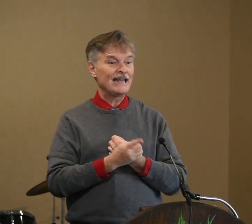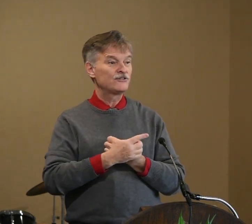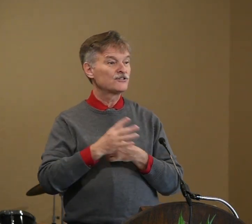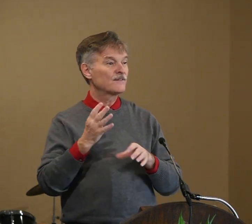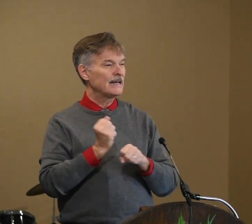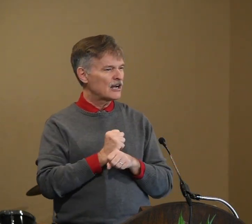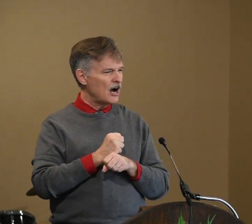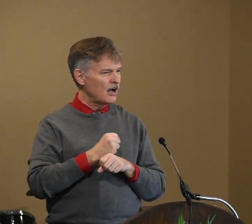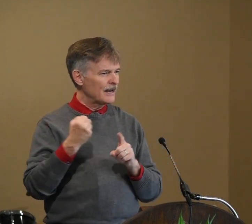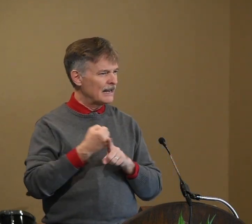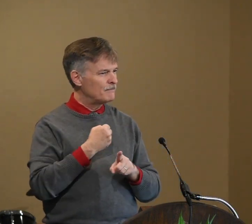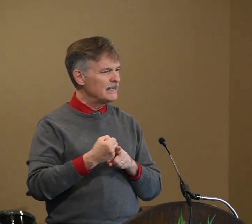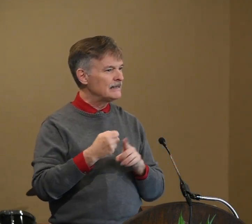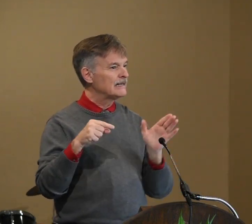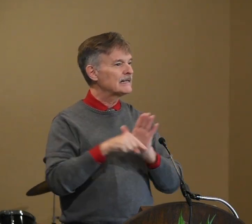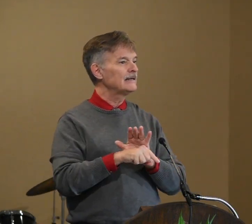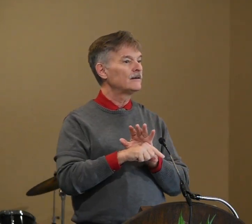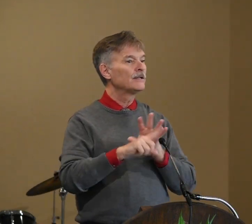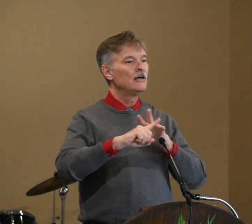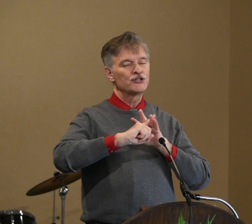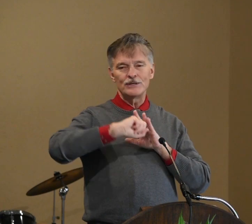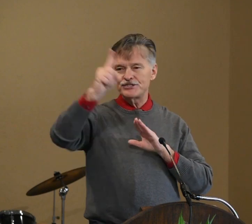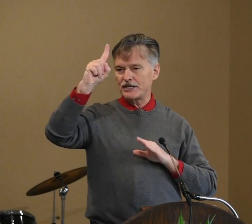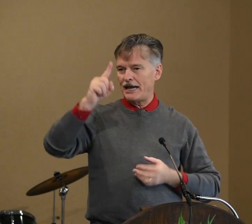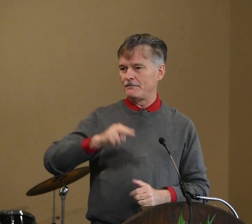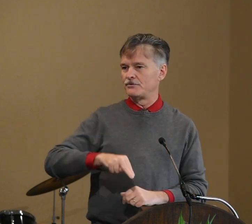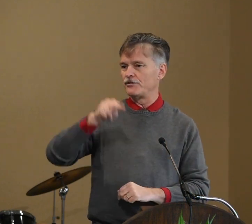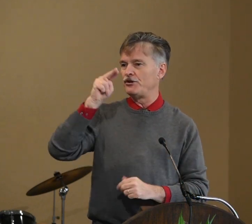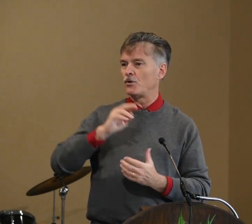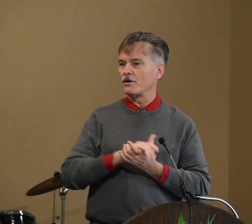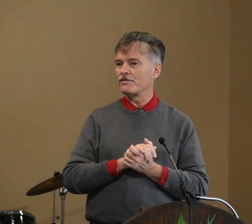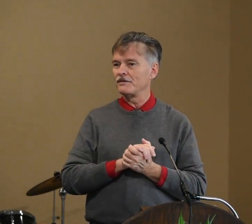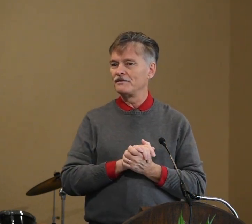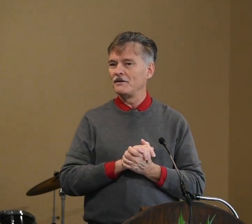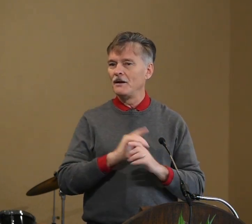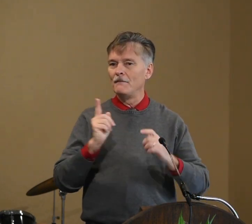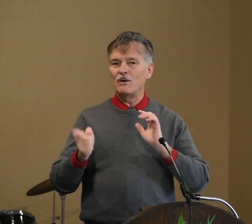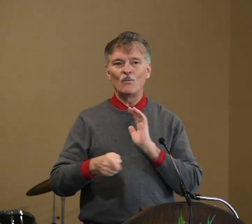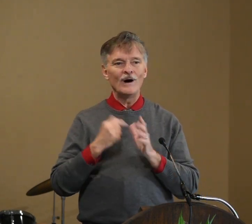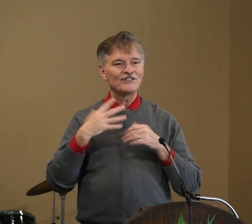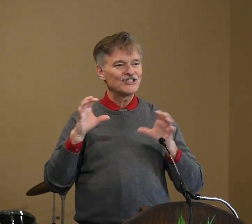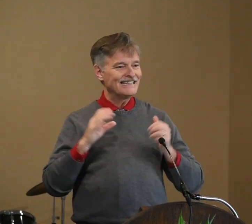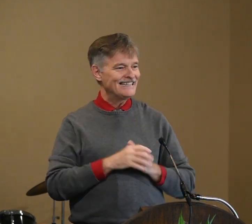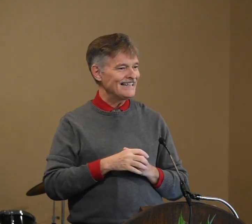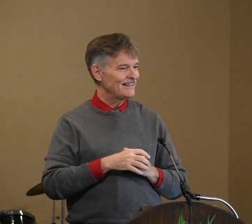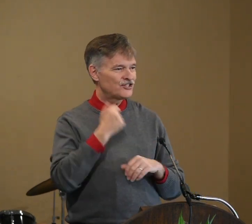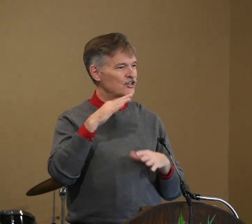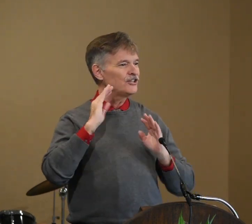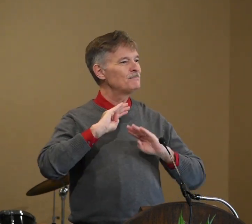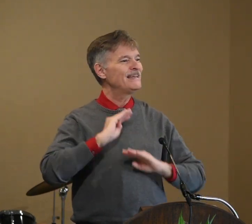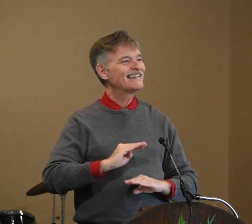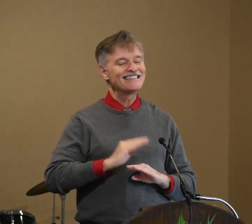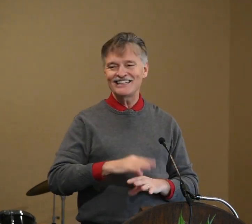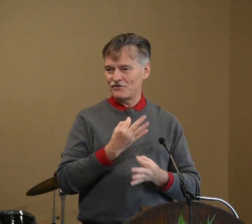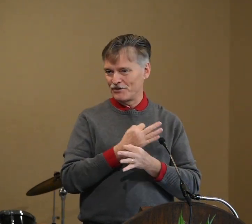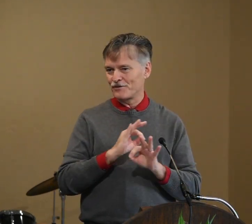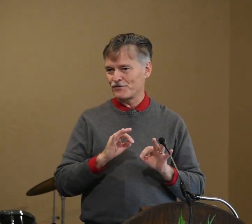dangers of getting caught and beaten and killed to escape to the north. But once she did, she couldn't be content with her